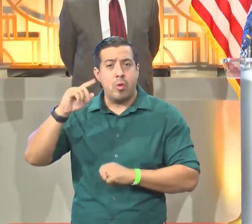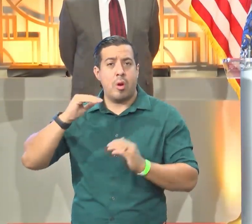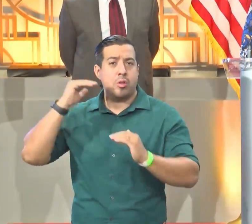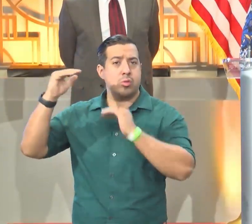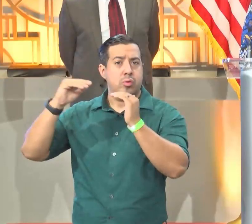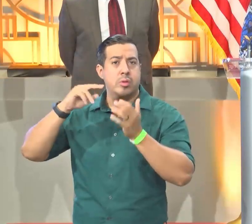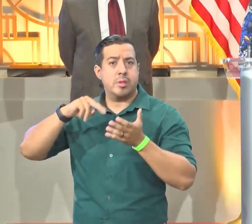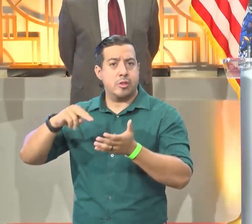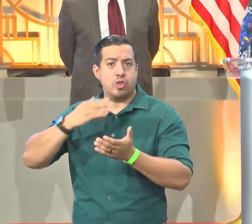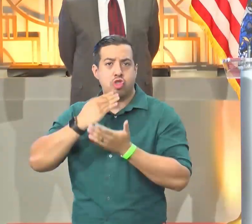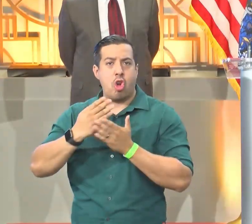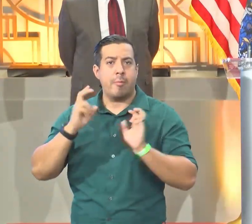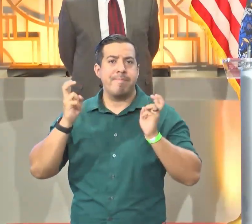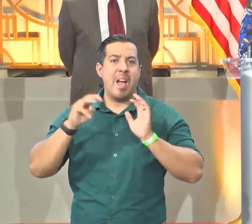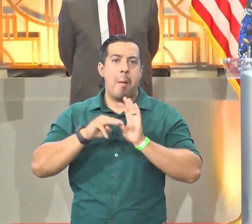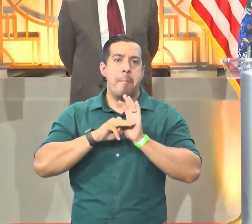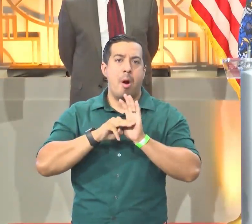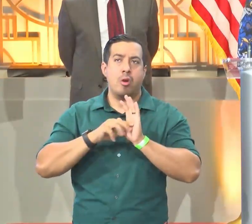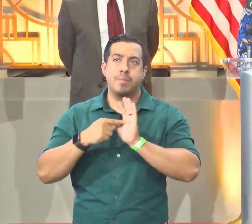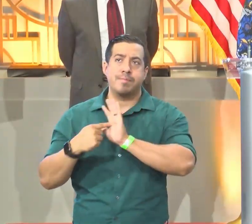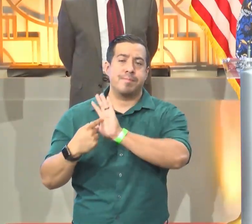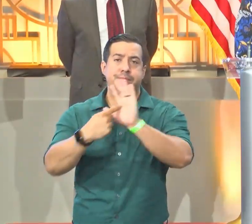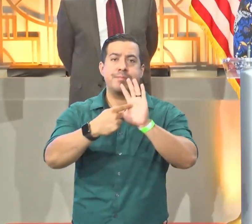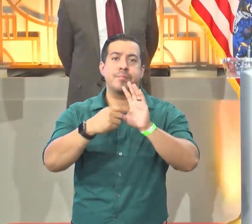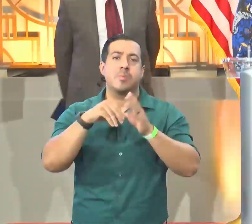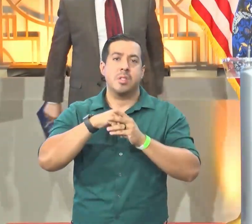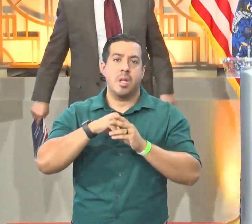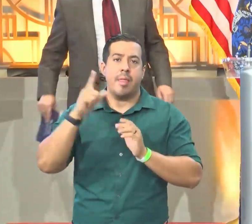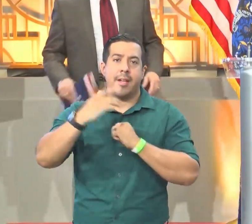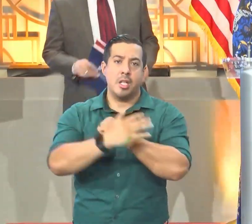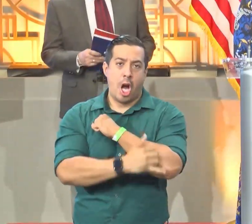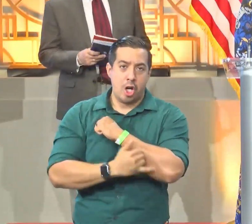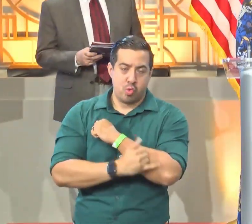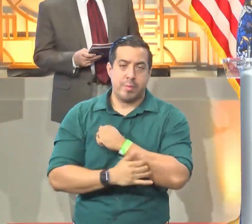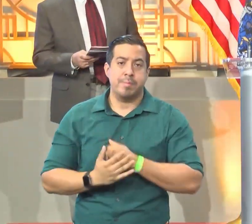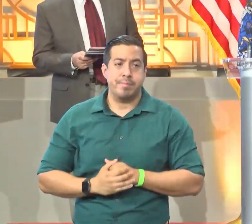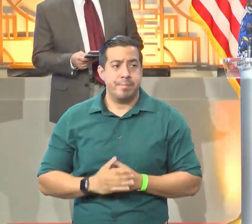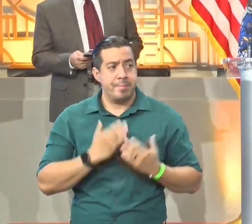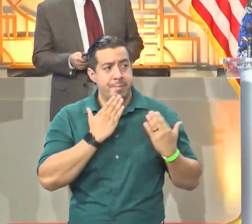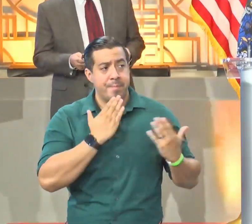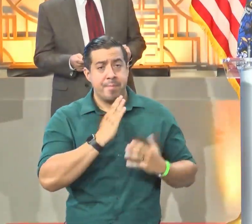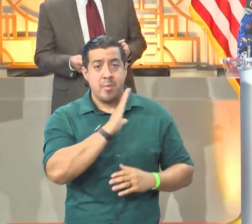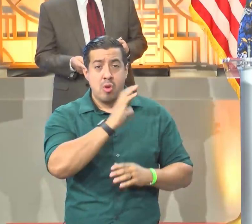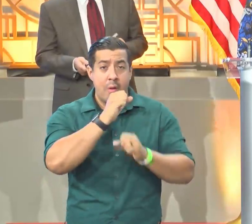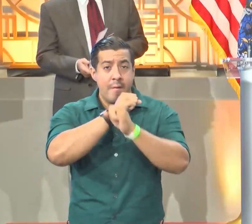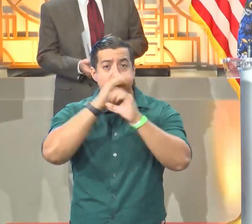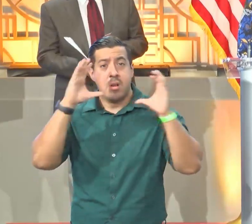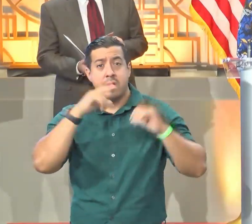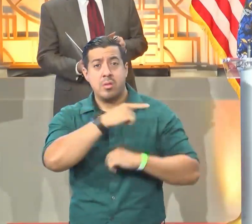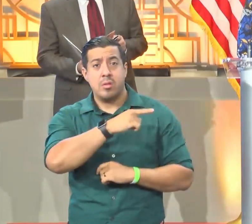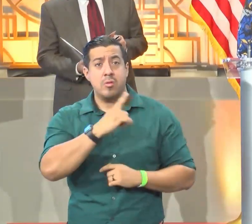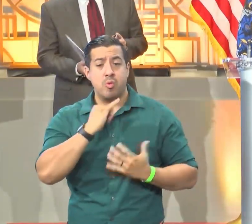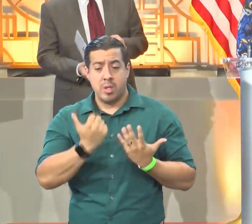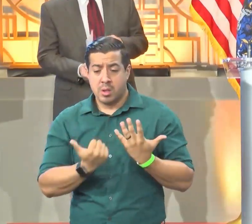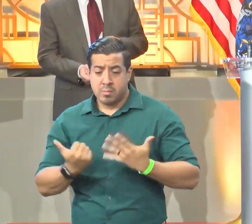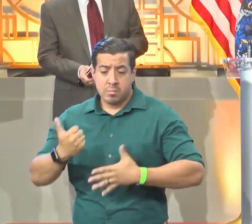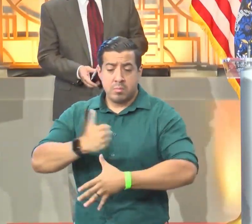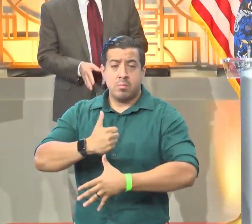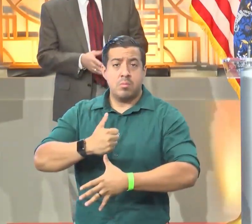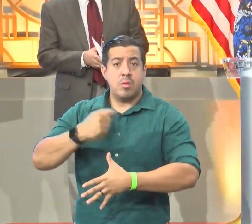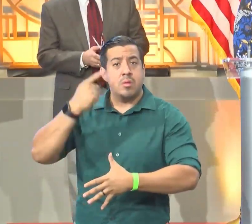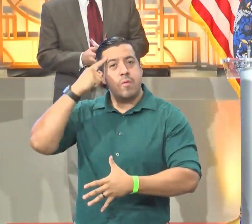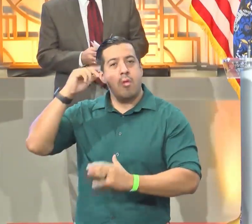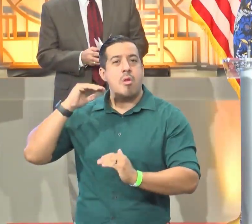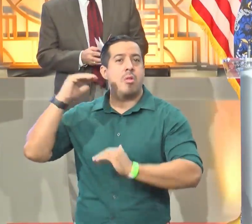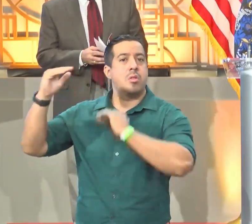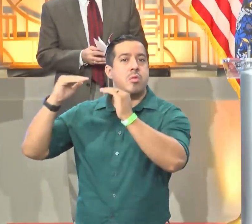a model for the country. Mayor, thank you for your vision to prioritize the eradication of adult